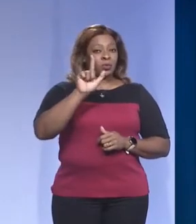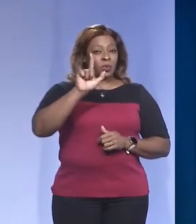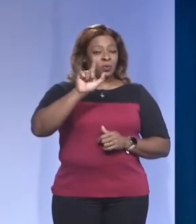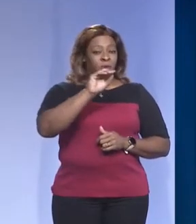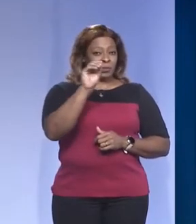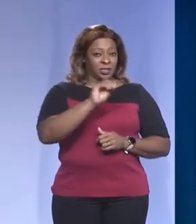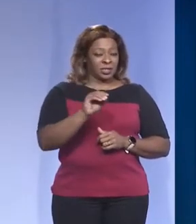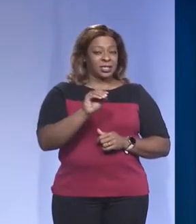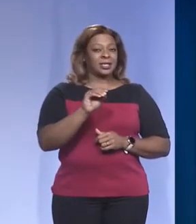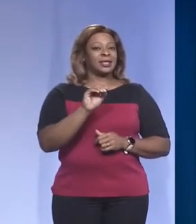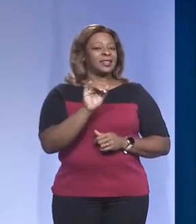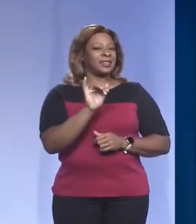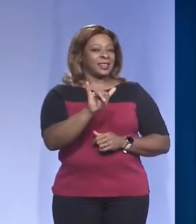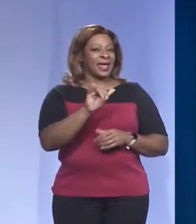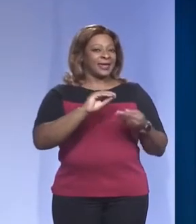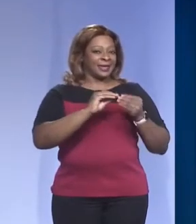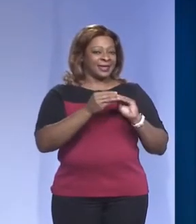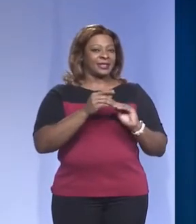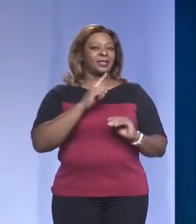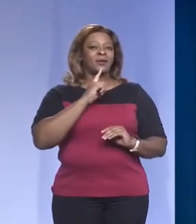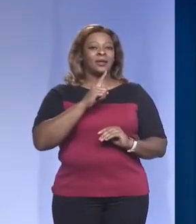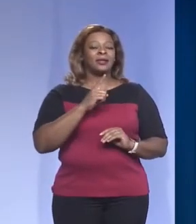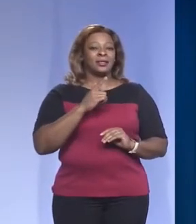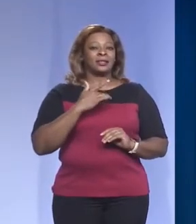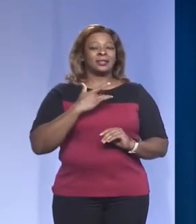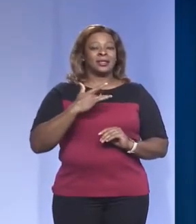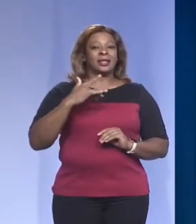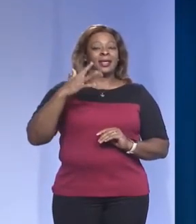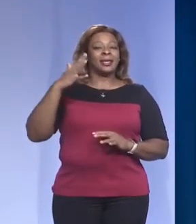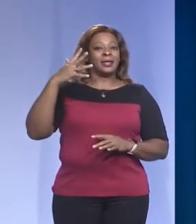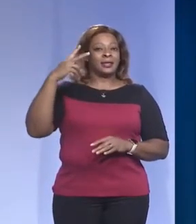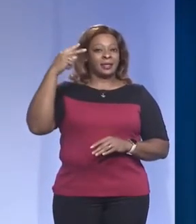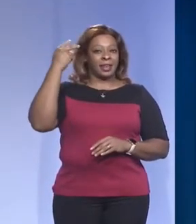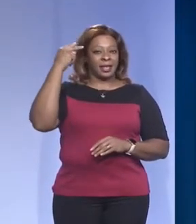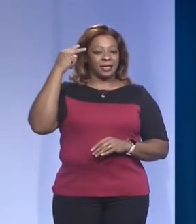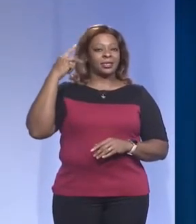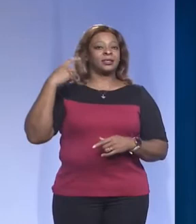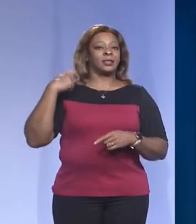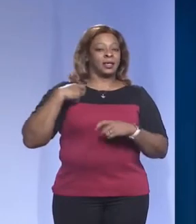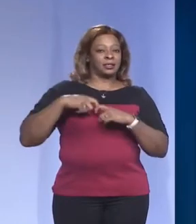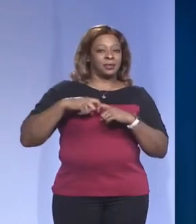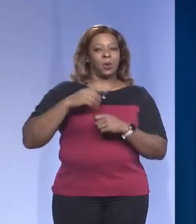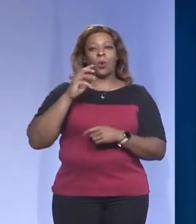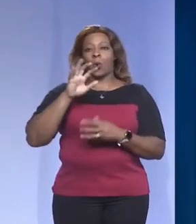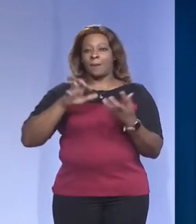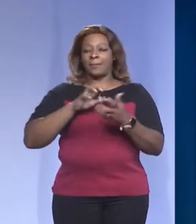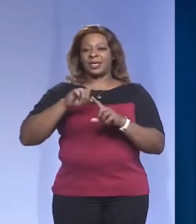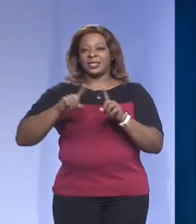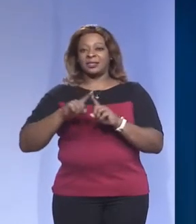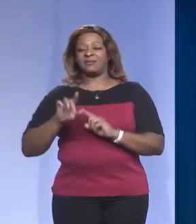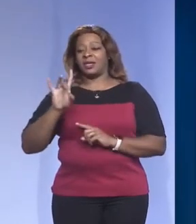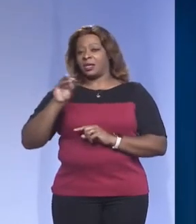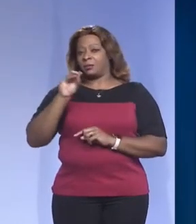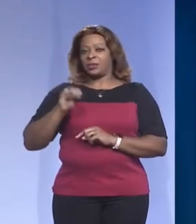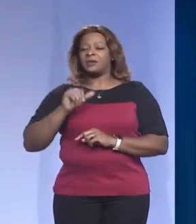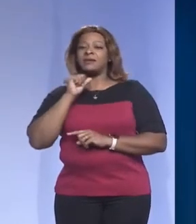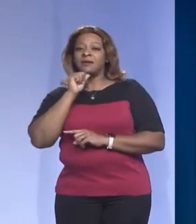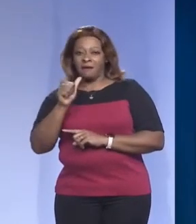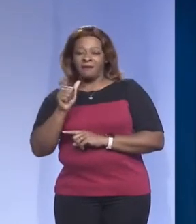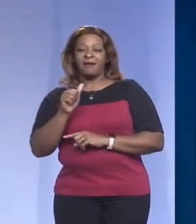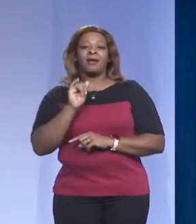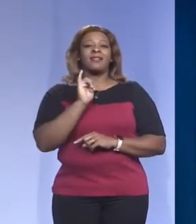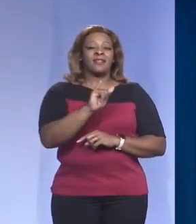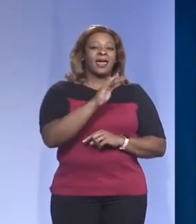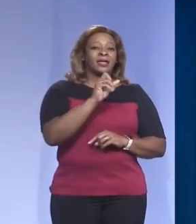21% of the cases are ethnically Latinx, but 80% of cases are not. And that's for